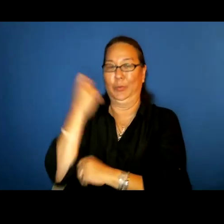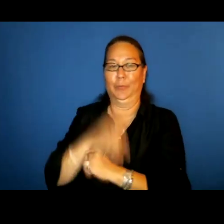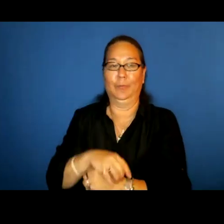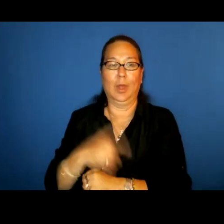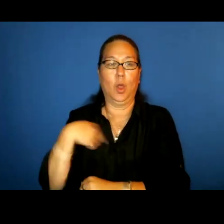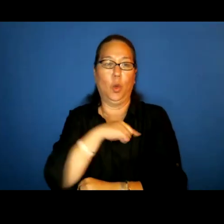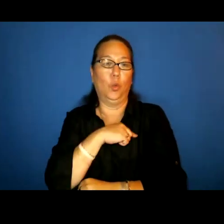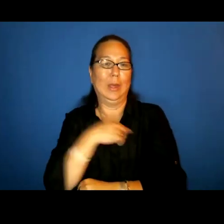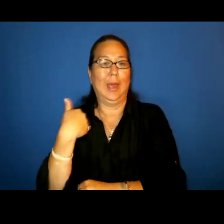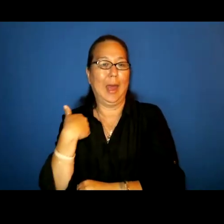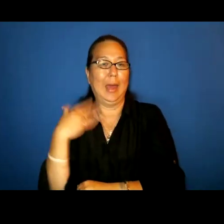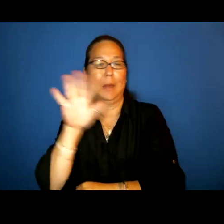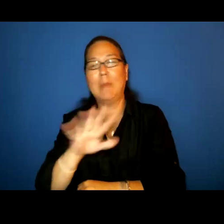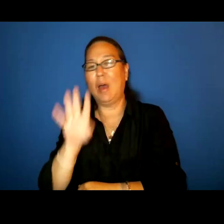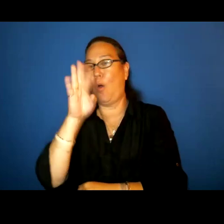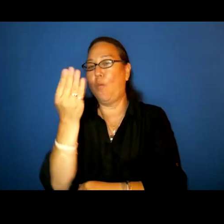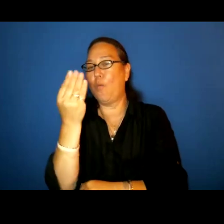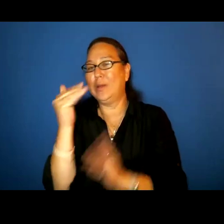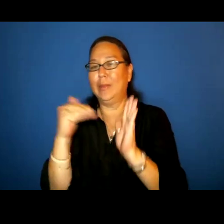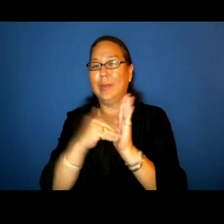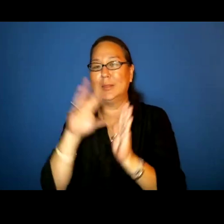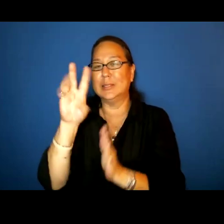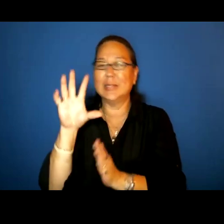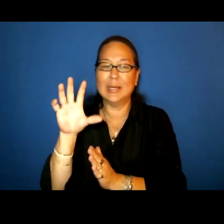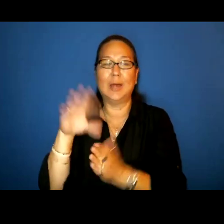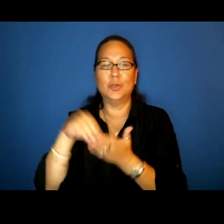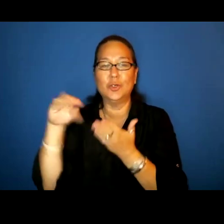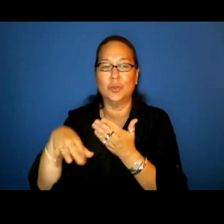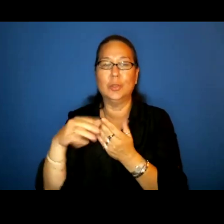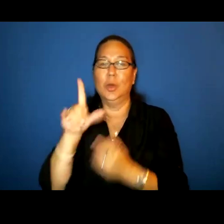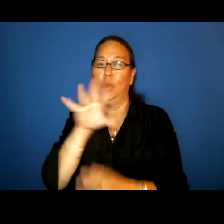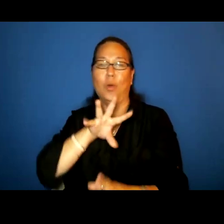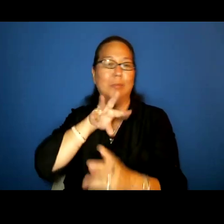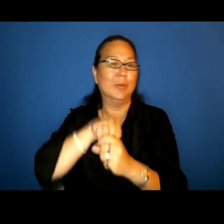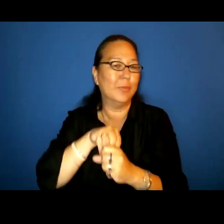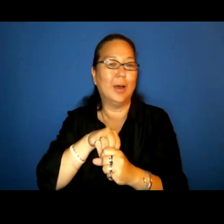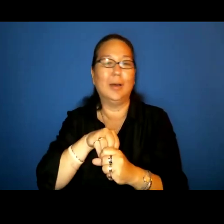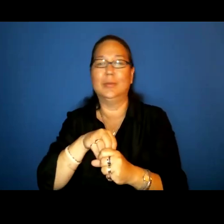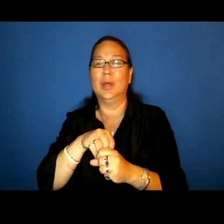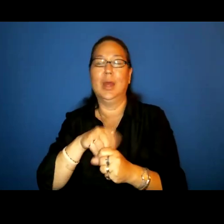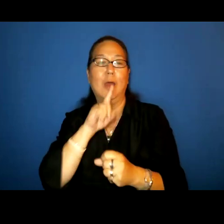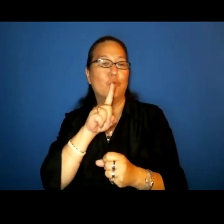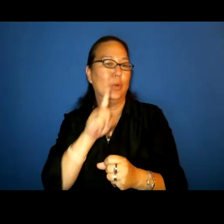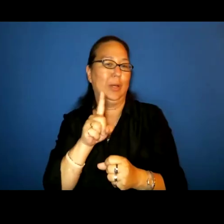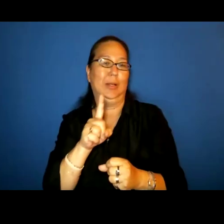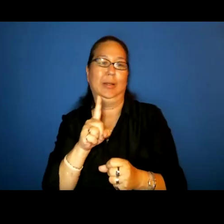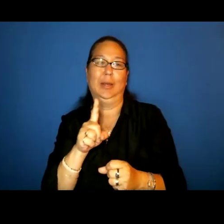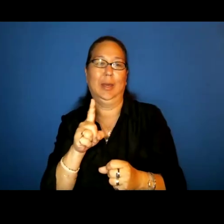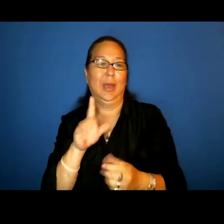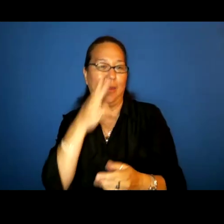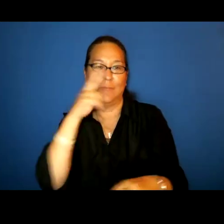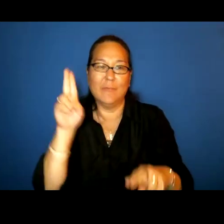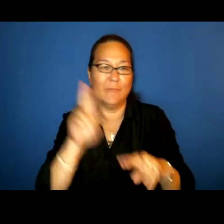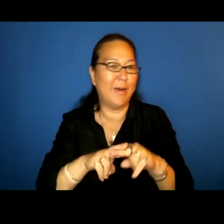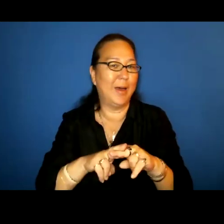14,600 students who engaged in a variety of really enriching and fun programming. which included programs like Fifth